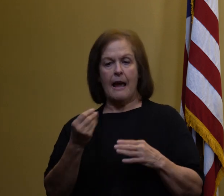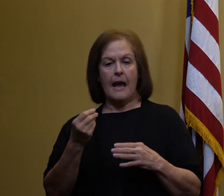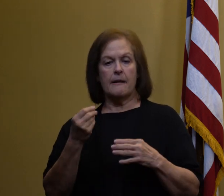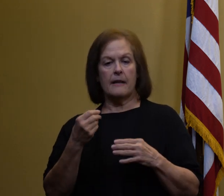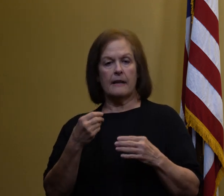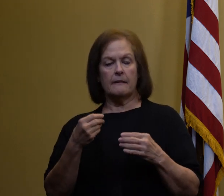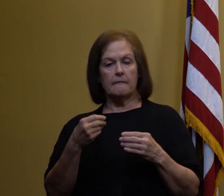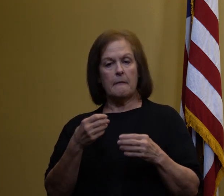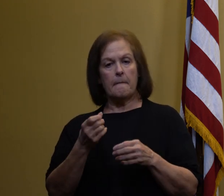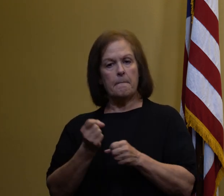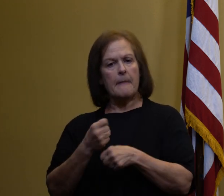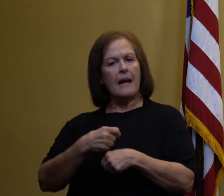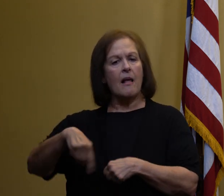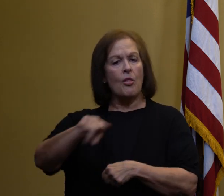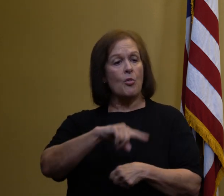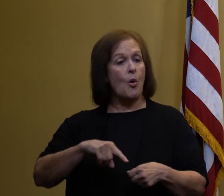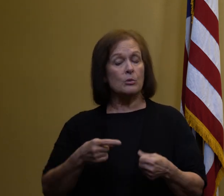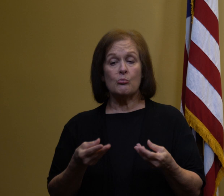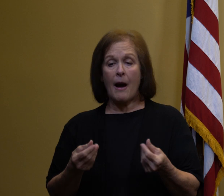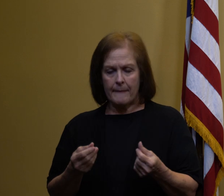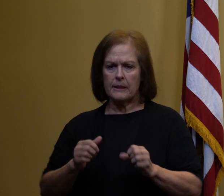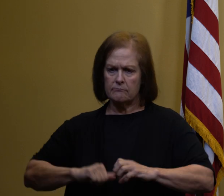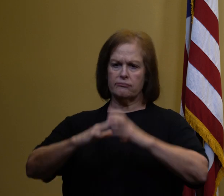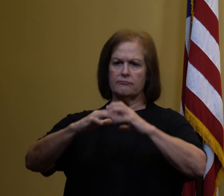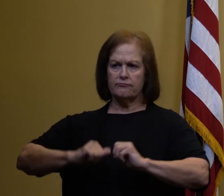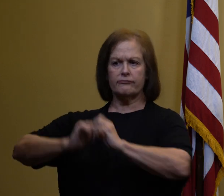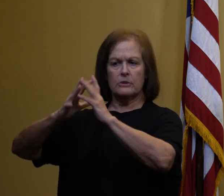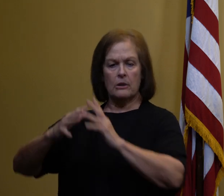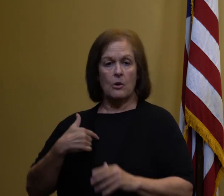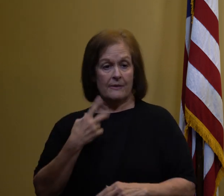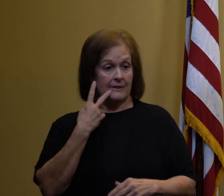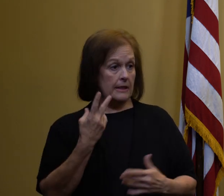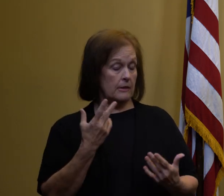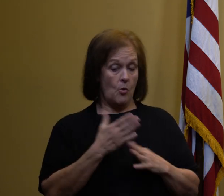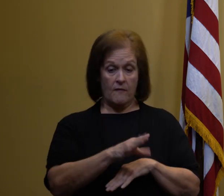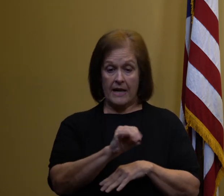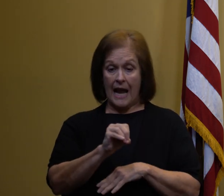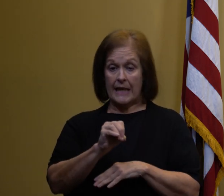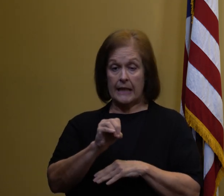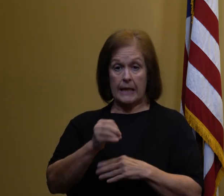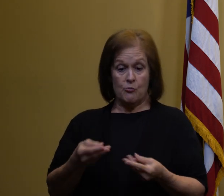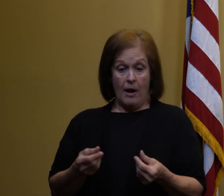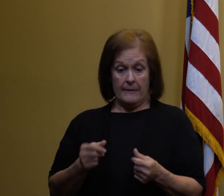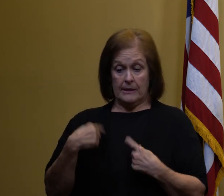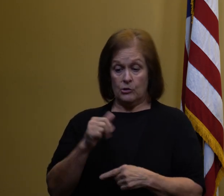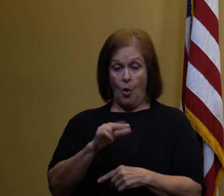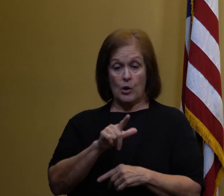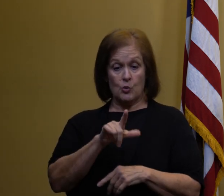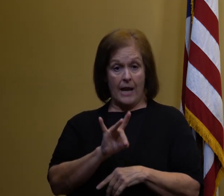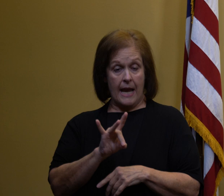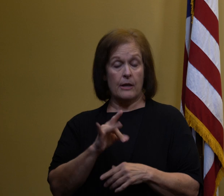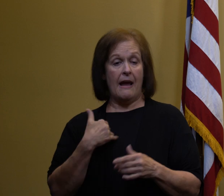bring properties back into commerce. We've seen over 90 properties this year as of August the 28th. We're putting